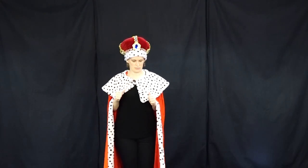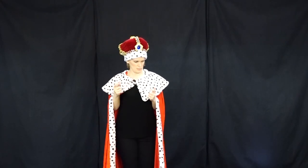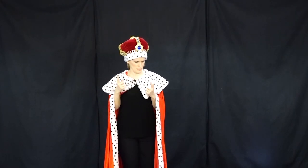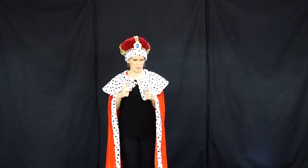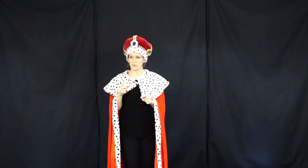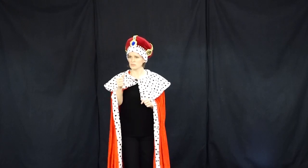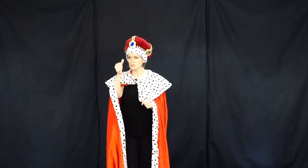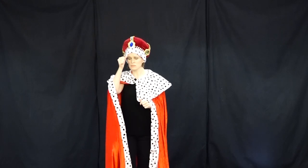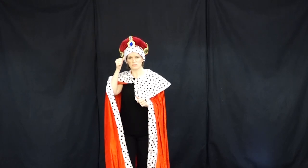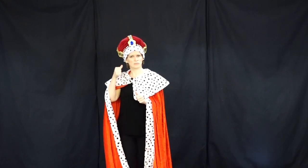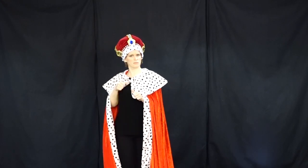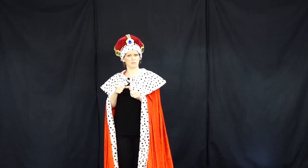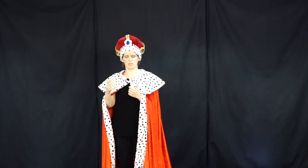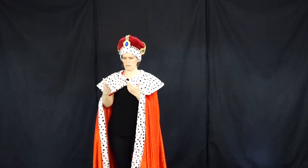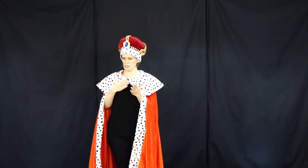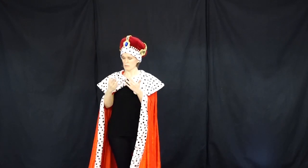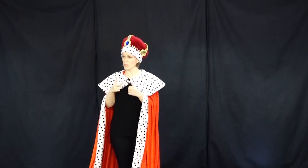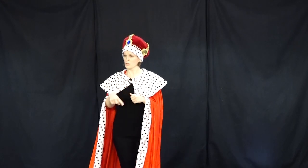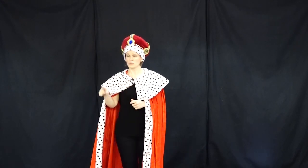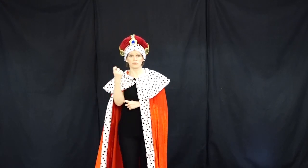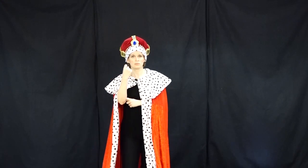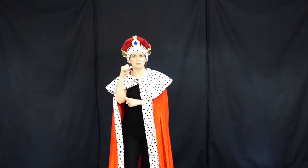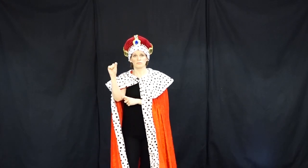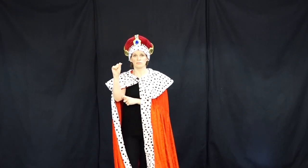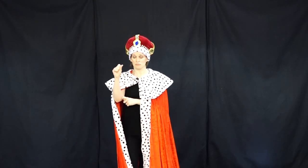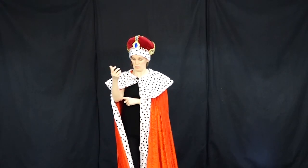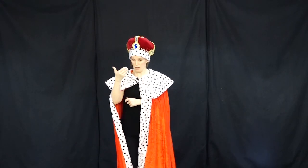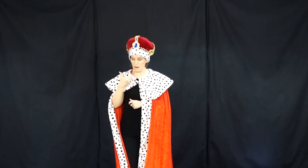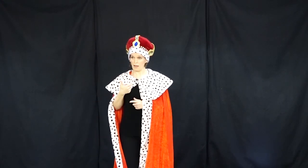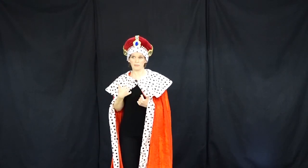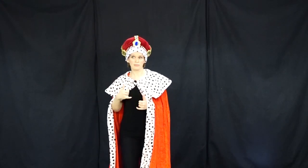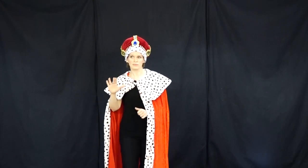Remember, despite our estrangement, I'm your